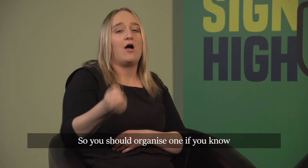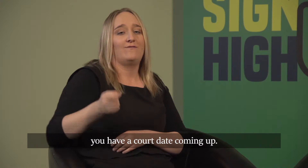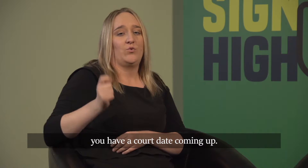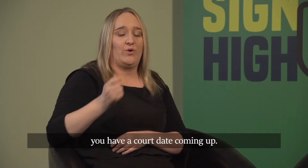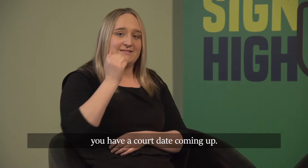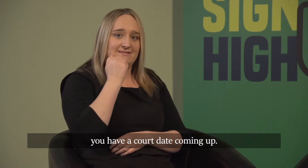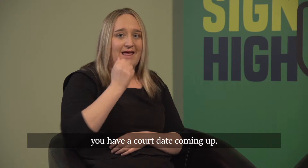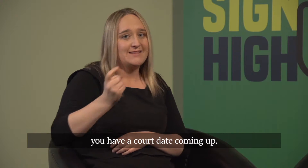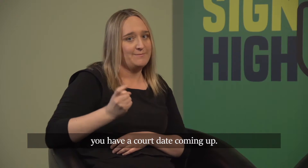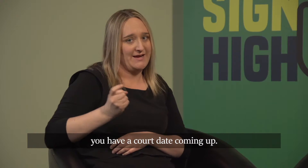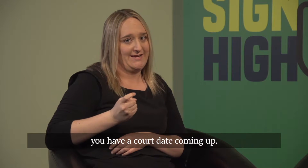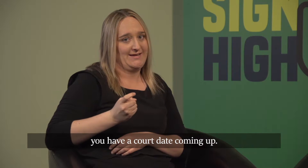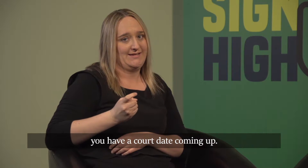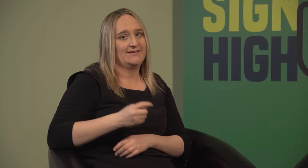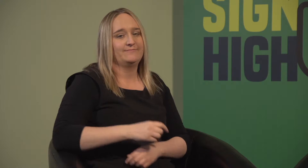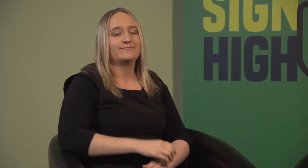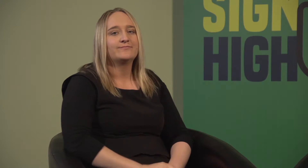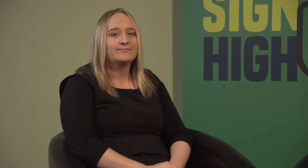you have a court date coming up.